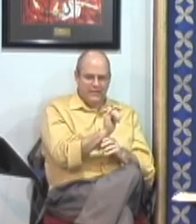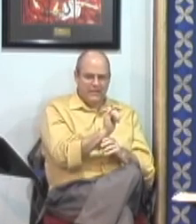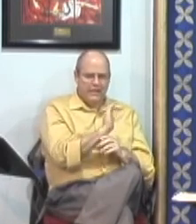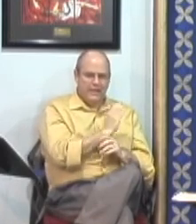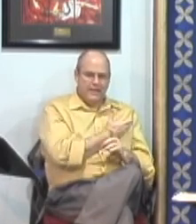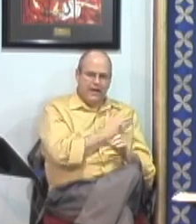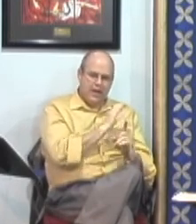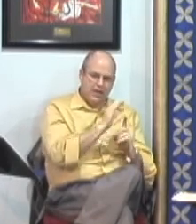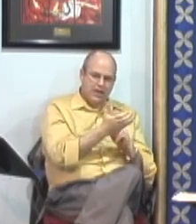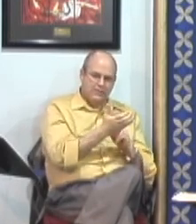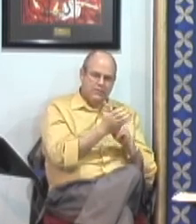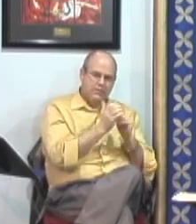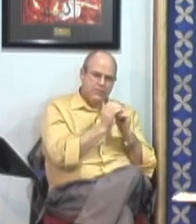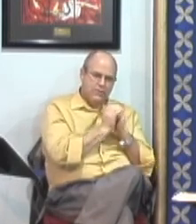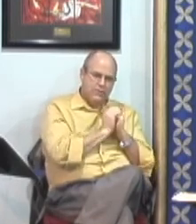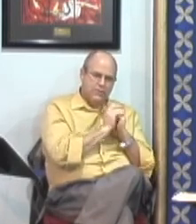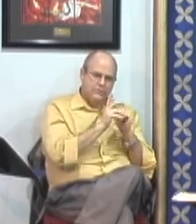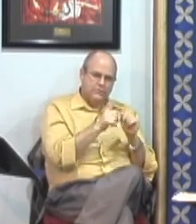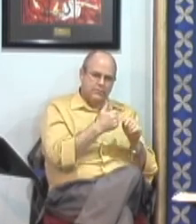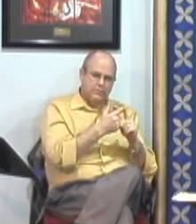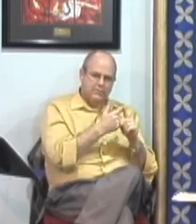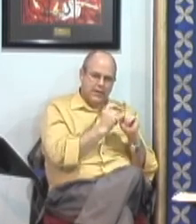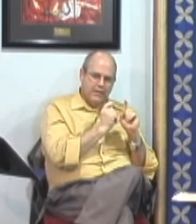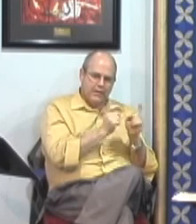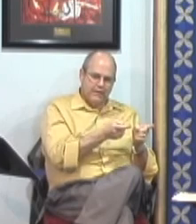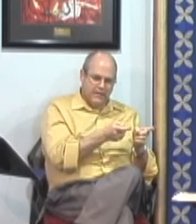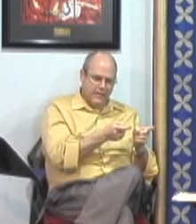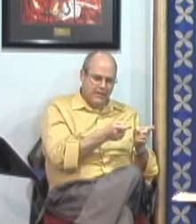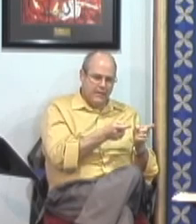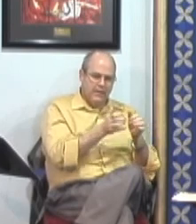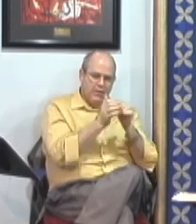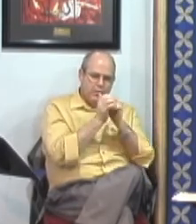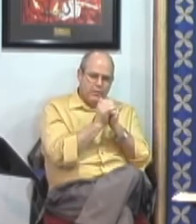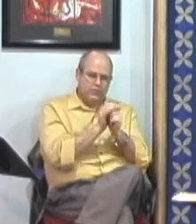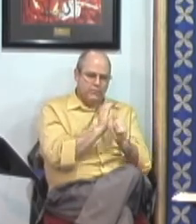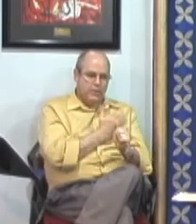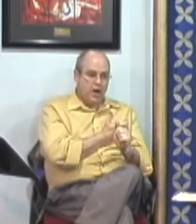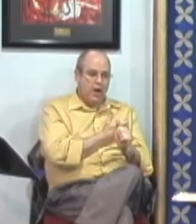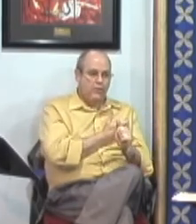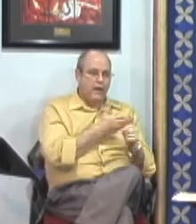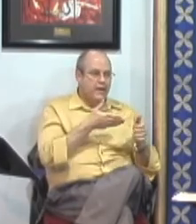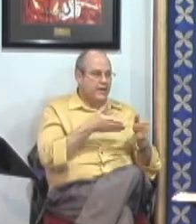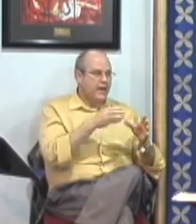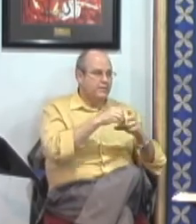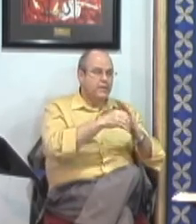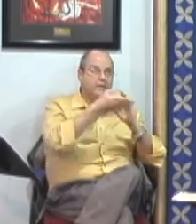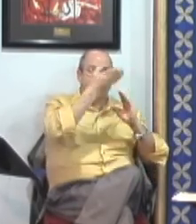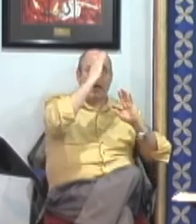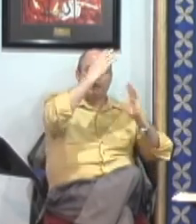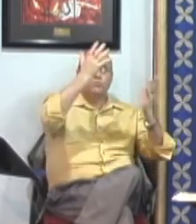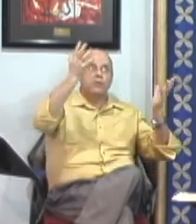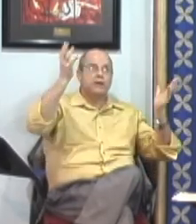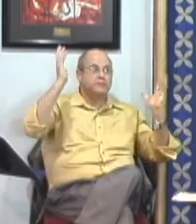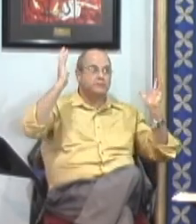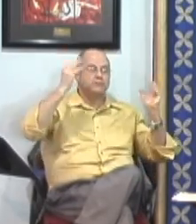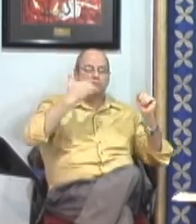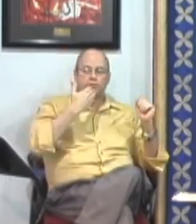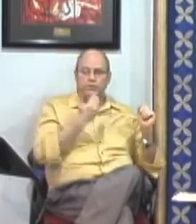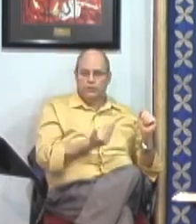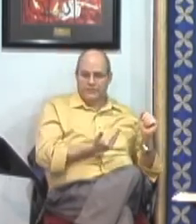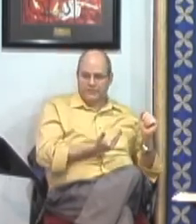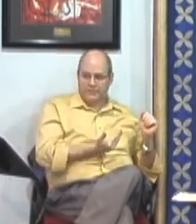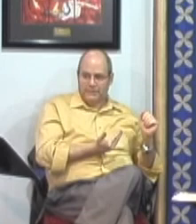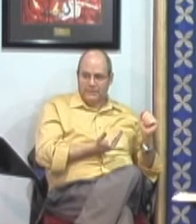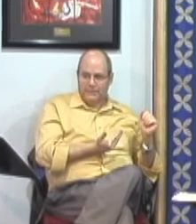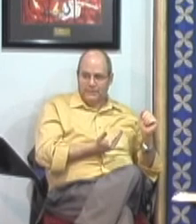culture, that worship is really about giving. Worship has become our way of coming into God's presence, right? Which is good. We do